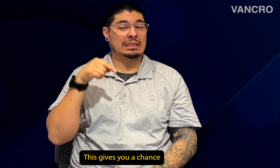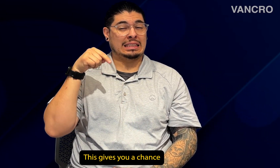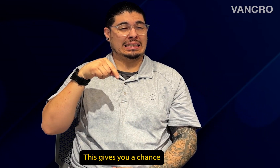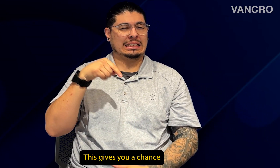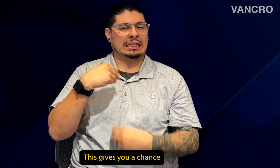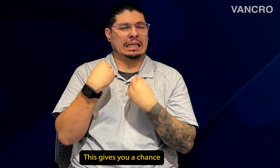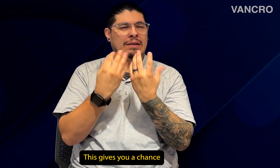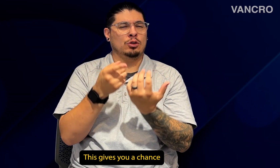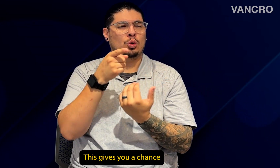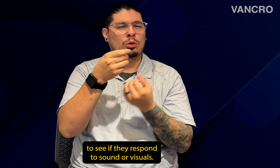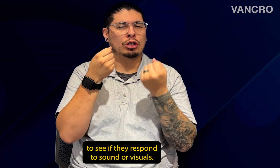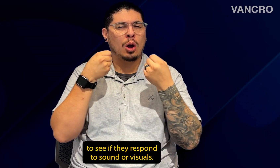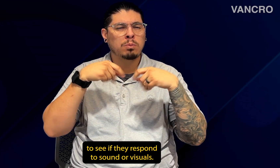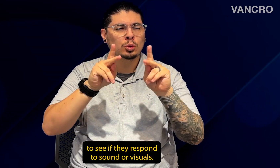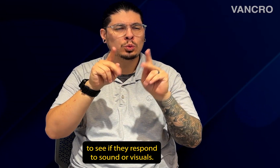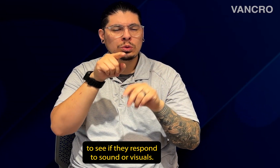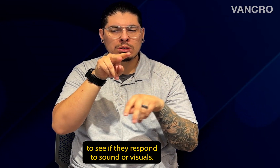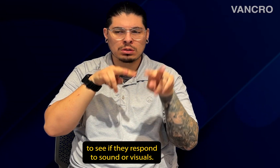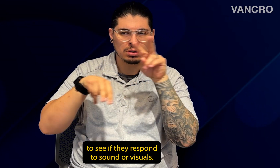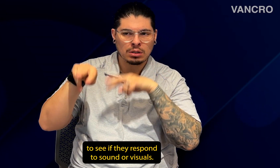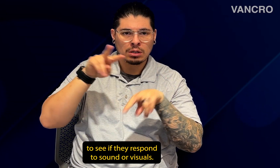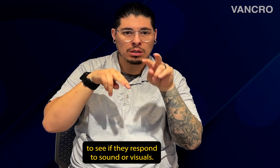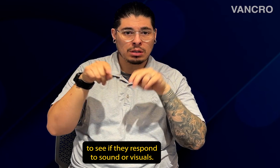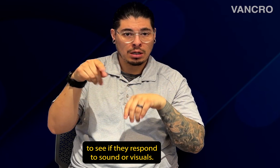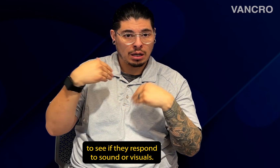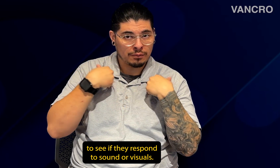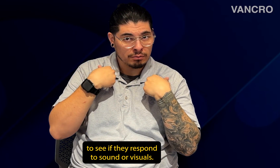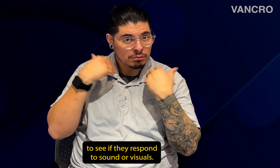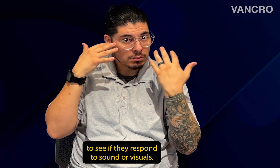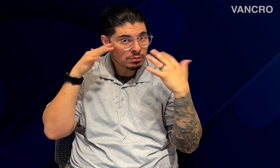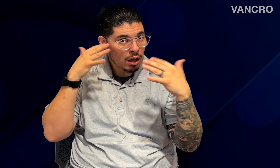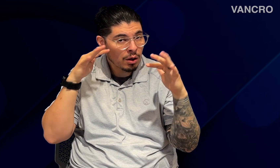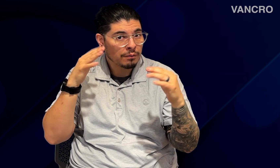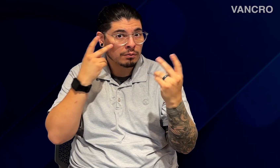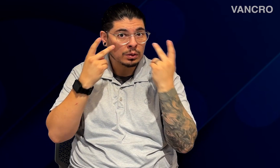This gives you a chance to see if they respond to sound or visuals.